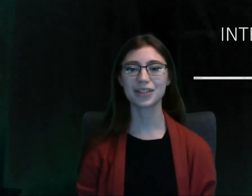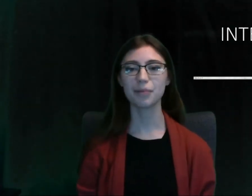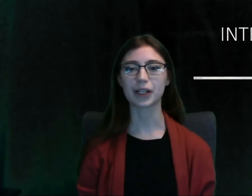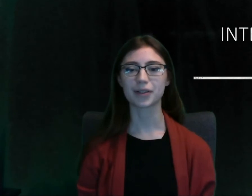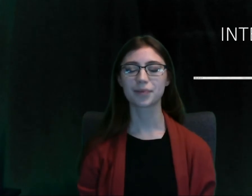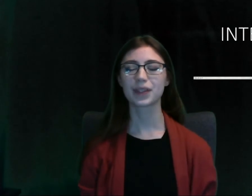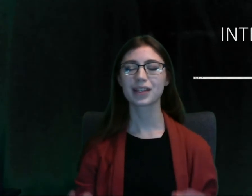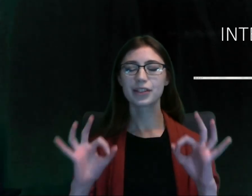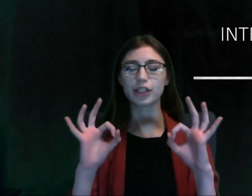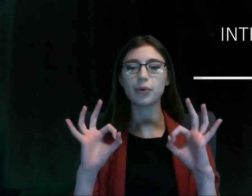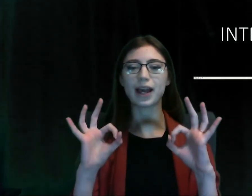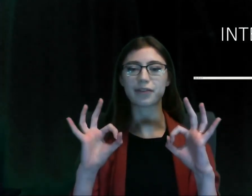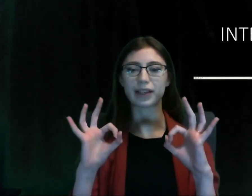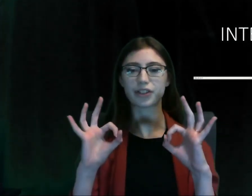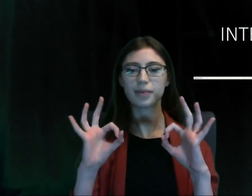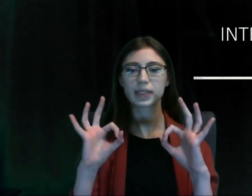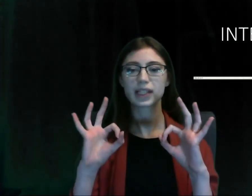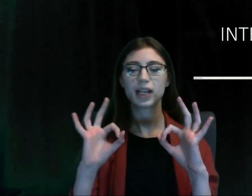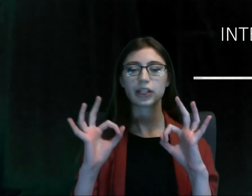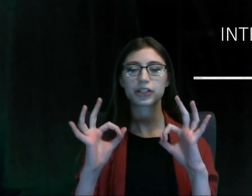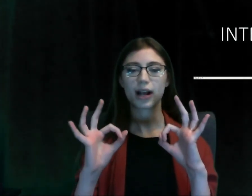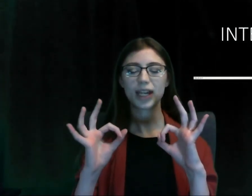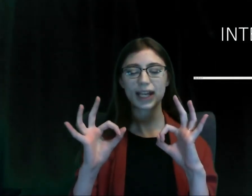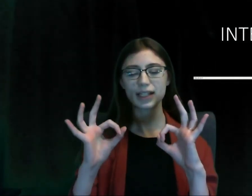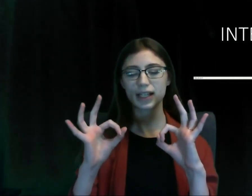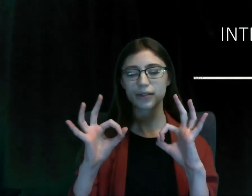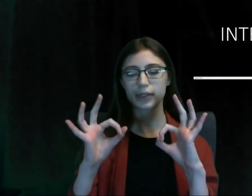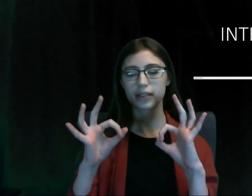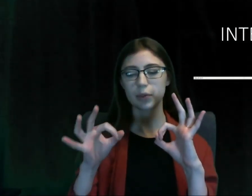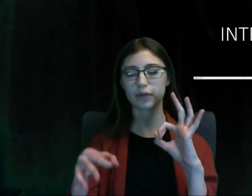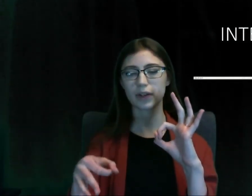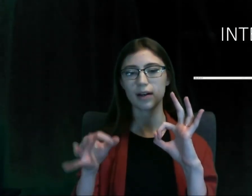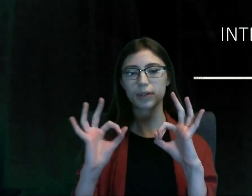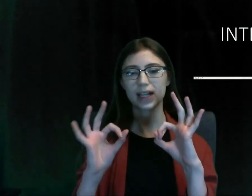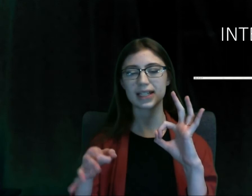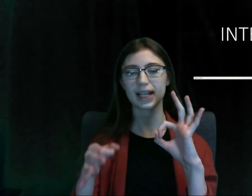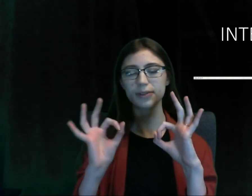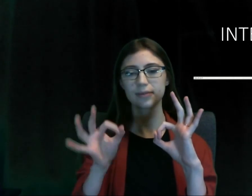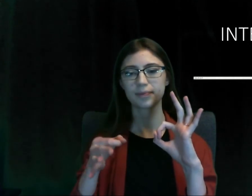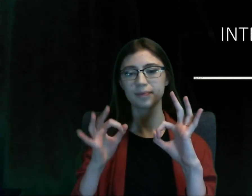Interpreter. 2 F hand shapes. Your dominant hand is going to move up and down.